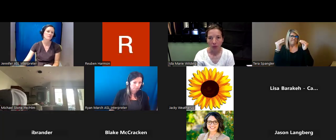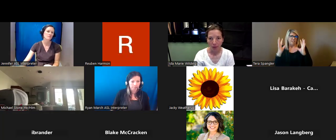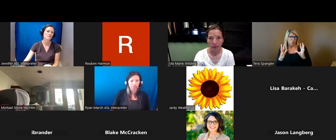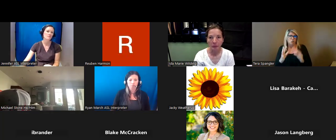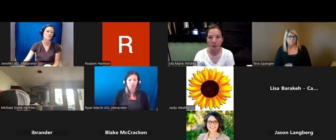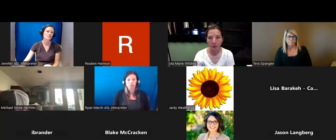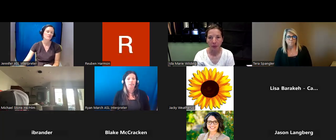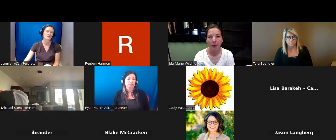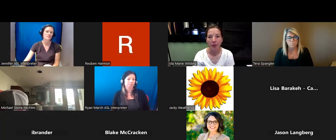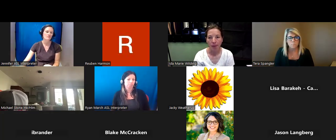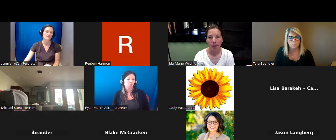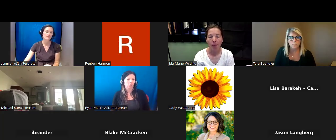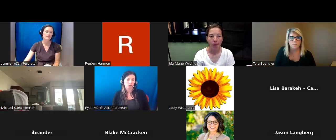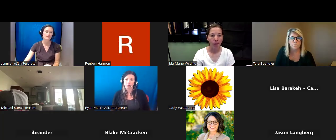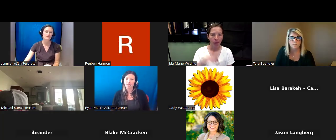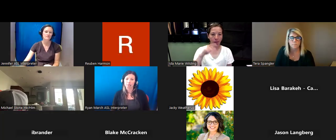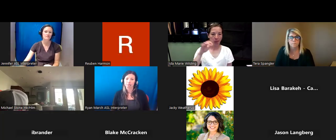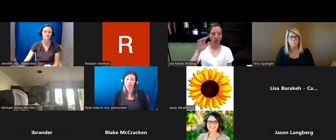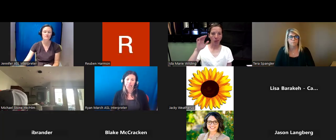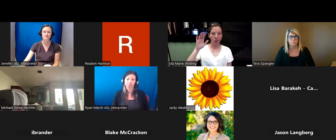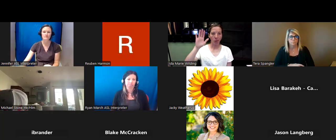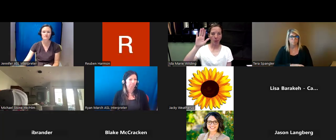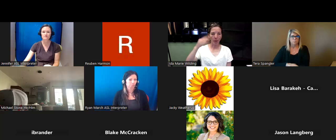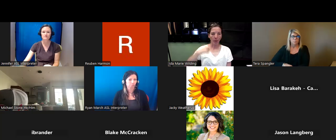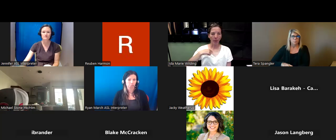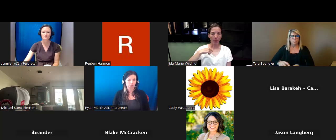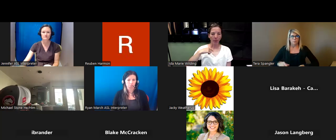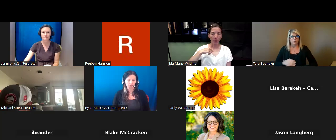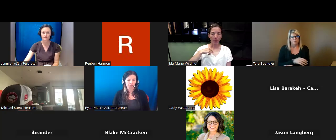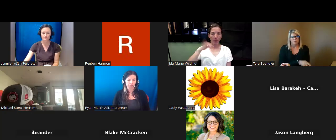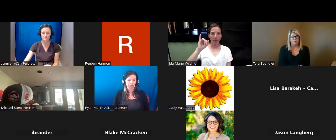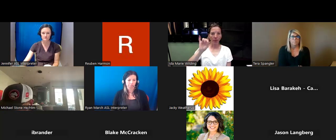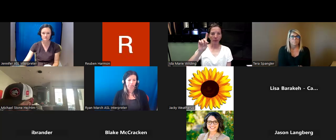approval, we'll go from there.